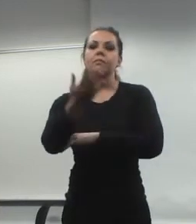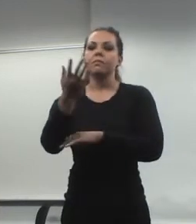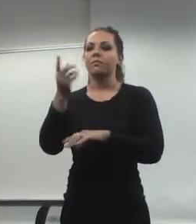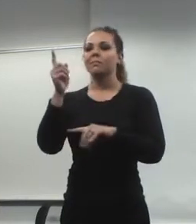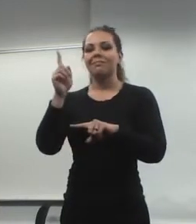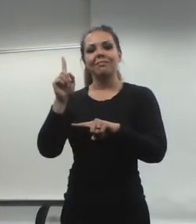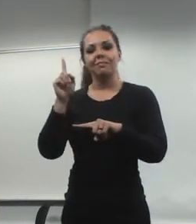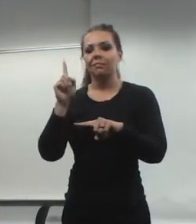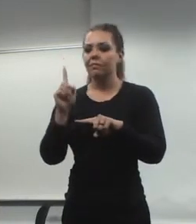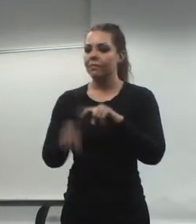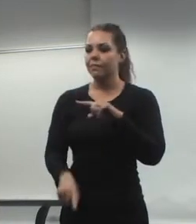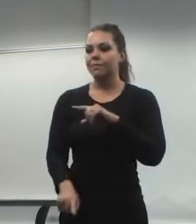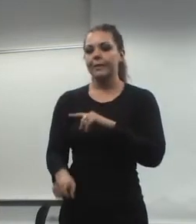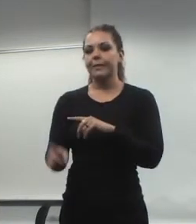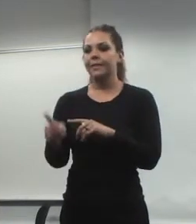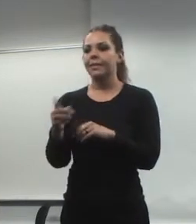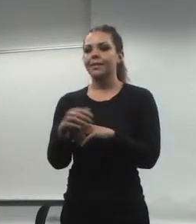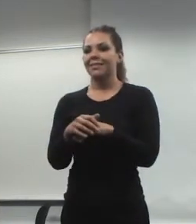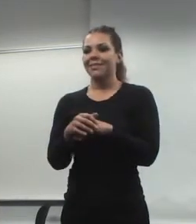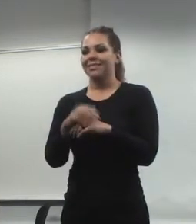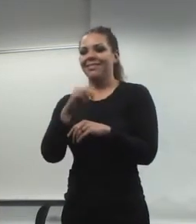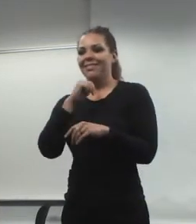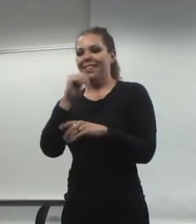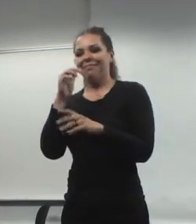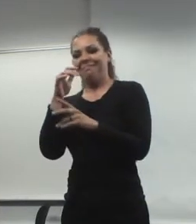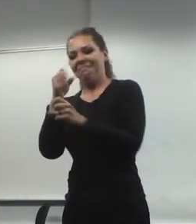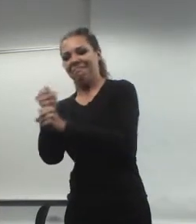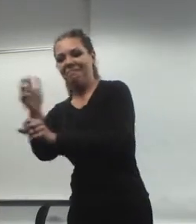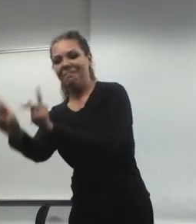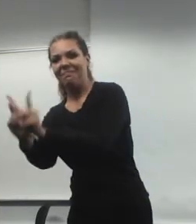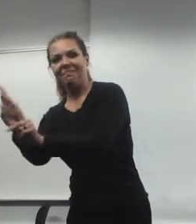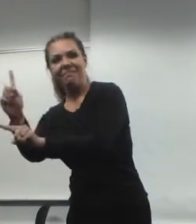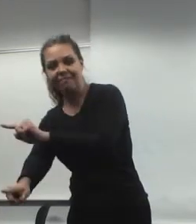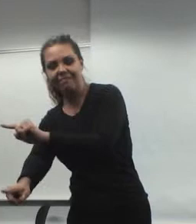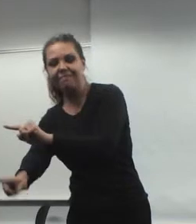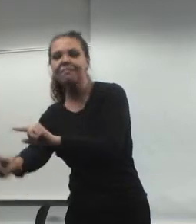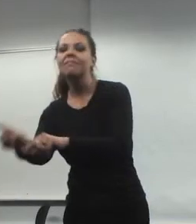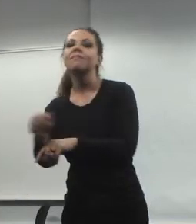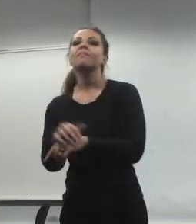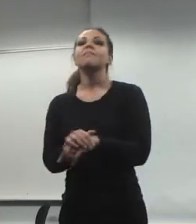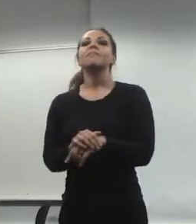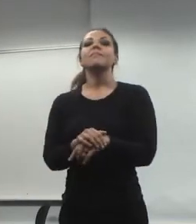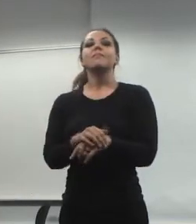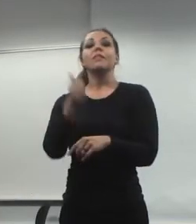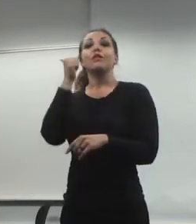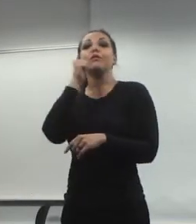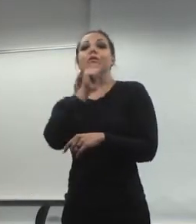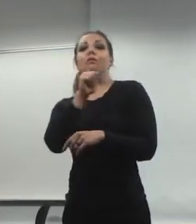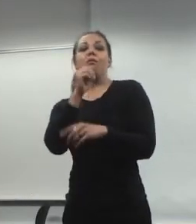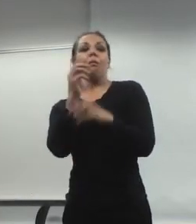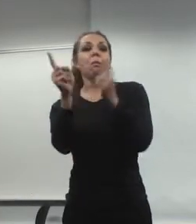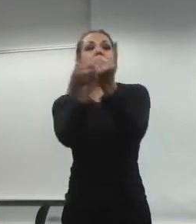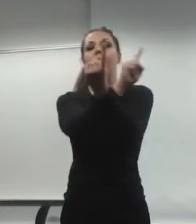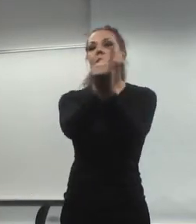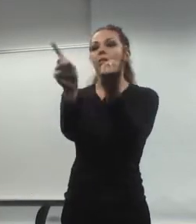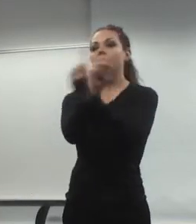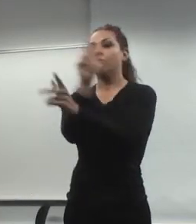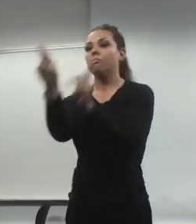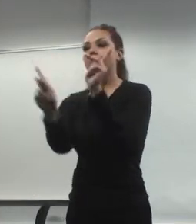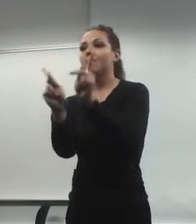for her to distrust anyone. So this child goes up to all strangers all day long and tells everyone around her